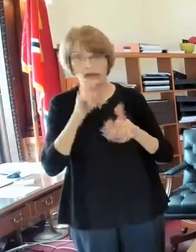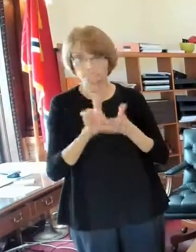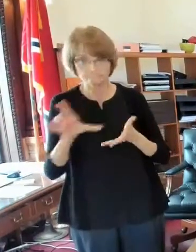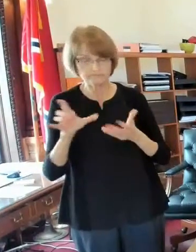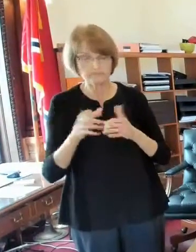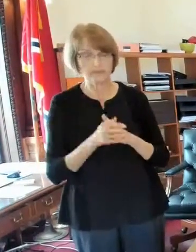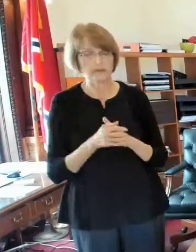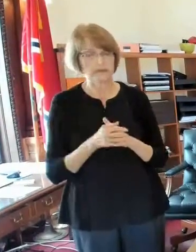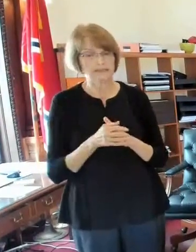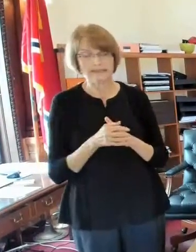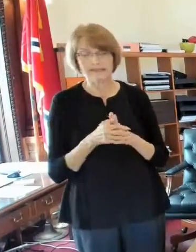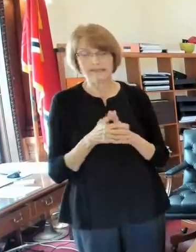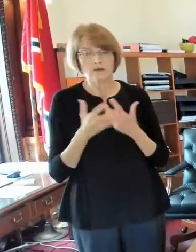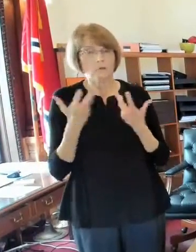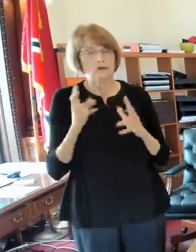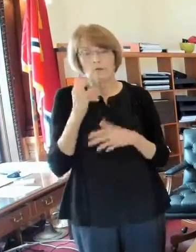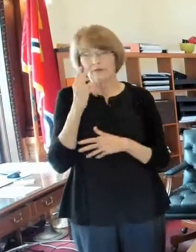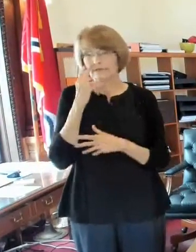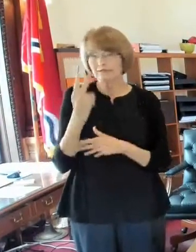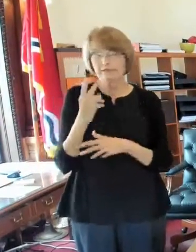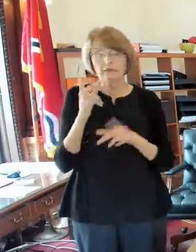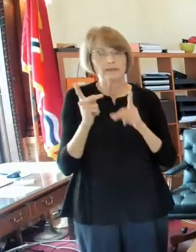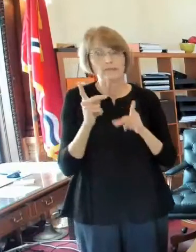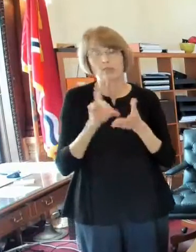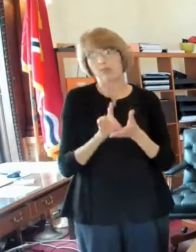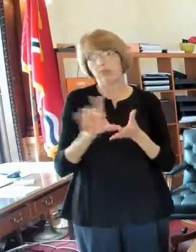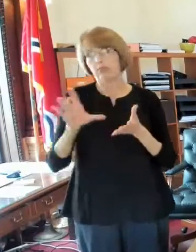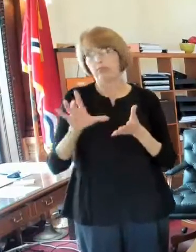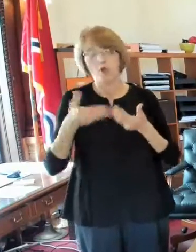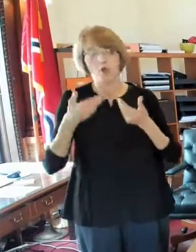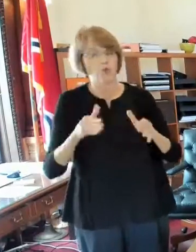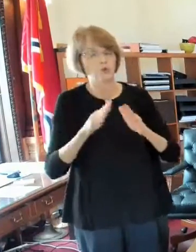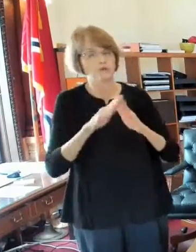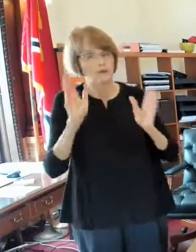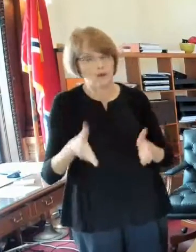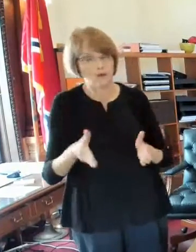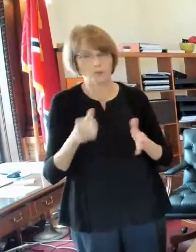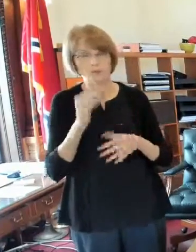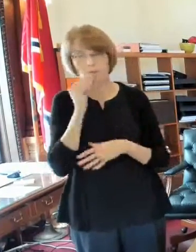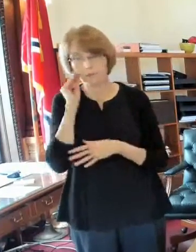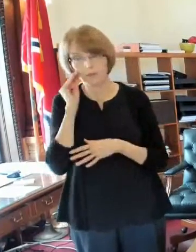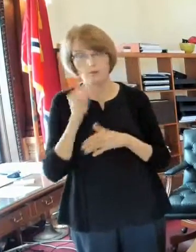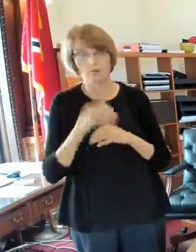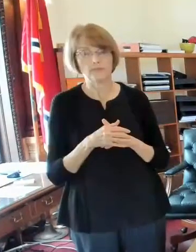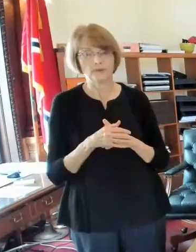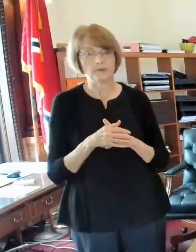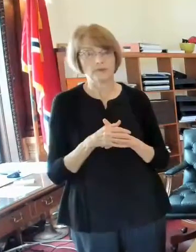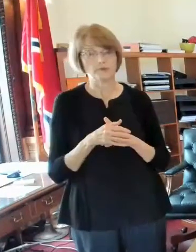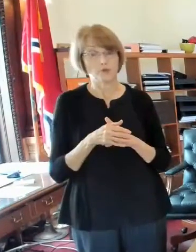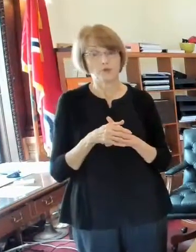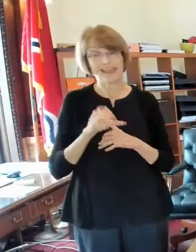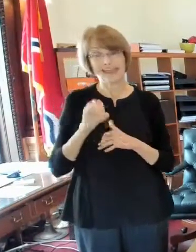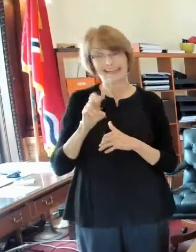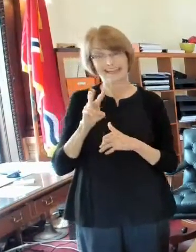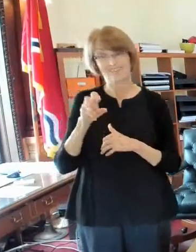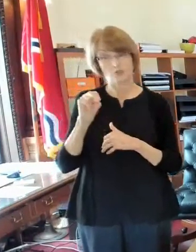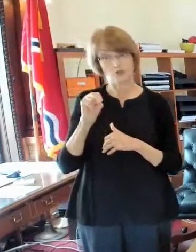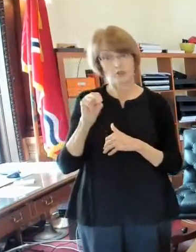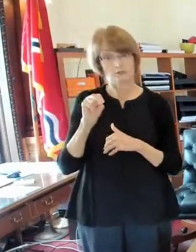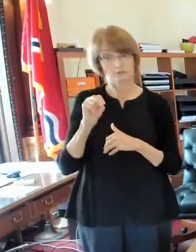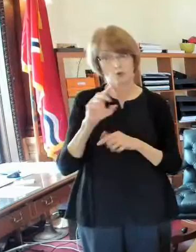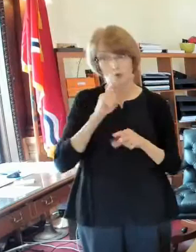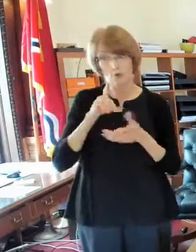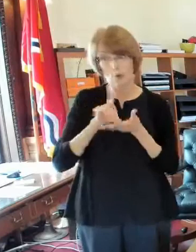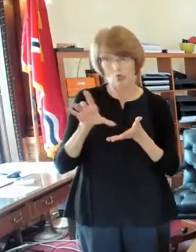we want to do is to see anybody be put out of their home. We do have an eviction stay in place right now, so